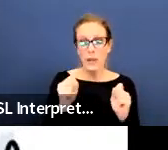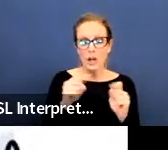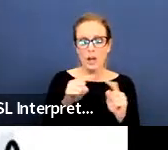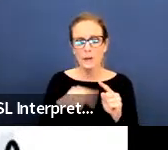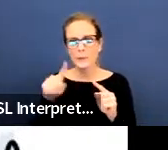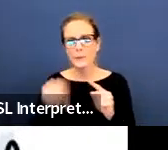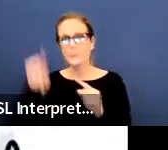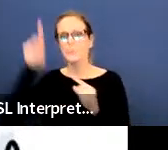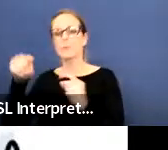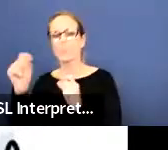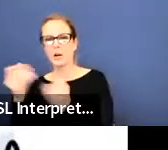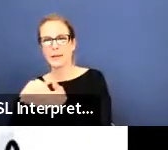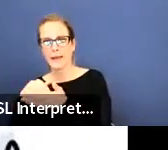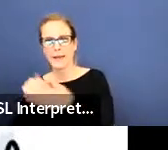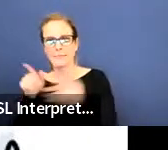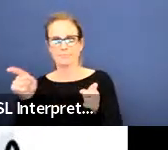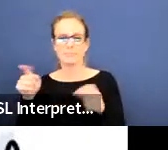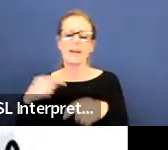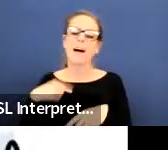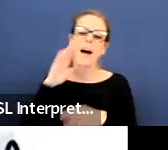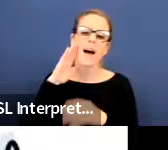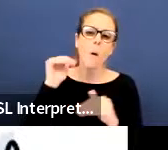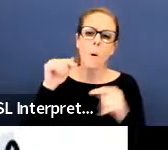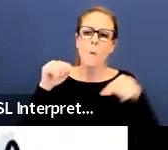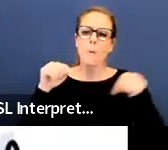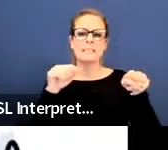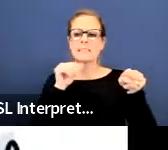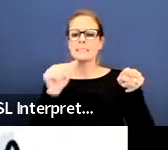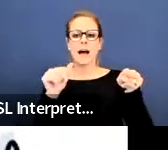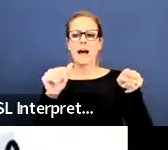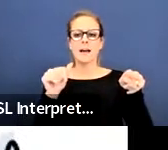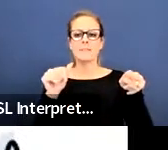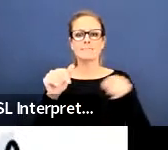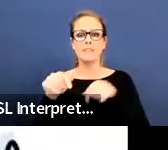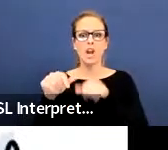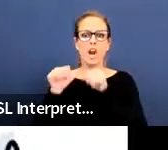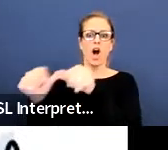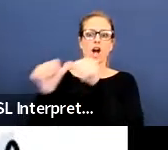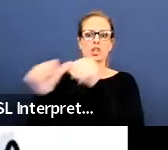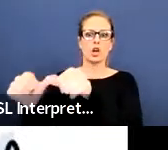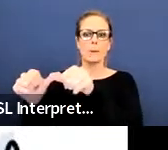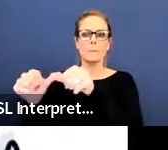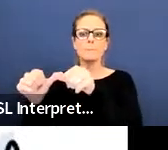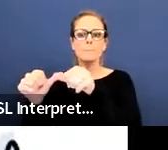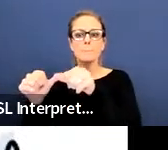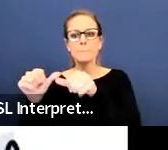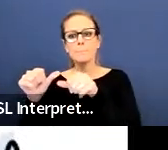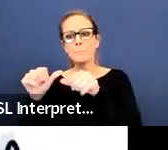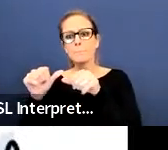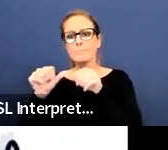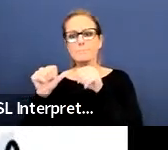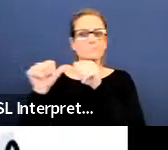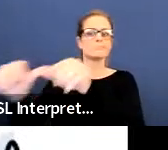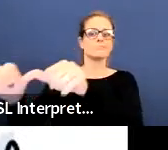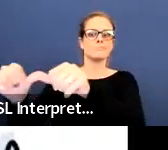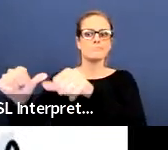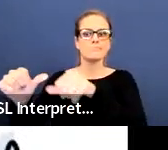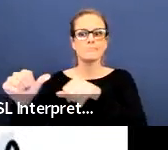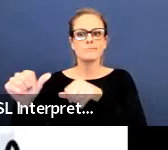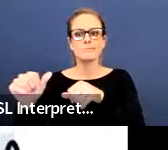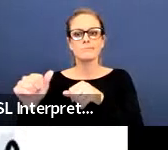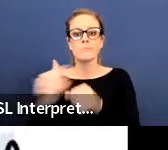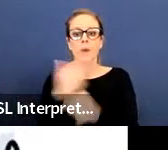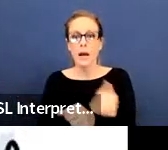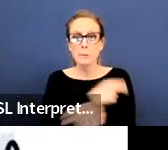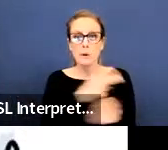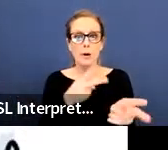think, I hope that this is not our long-term state with spikes of hospitalization